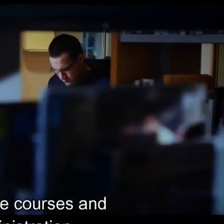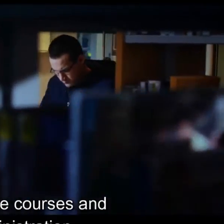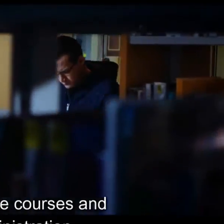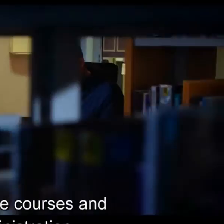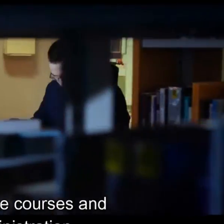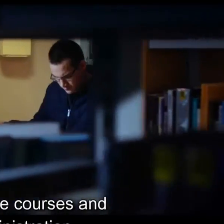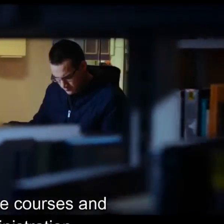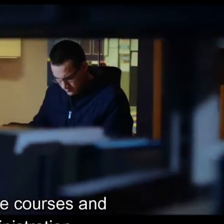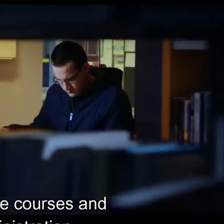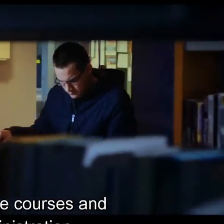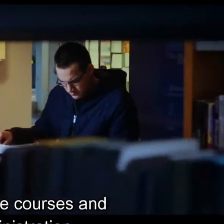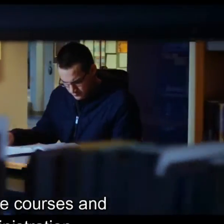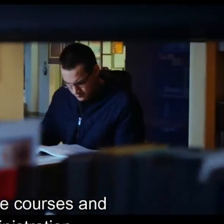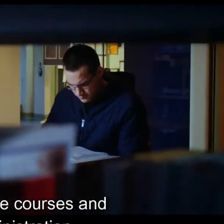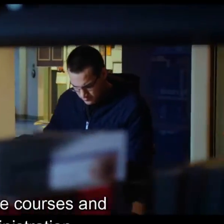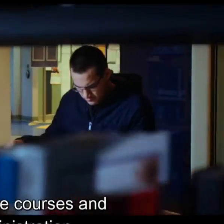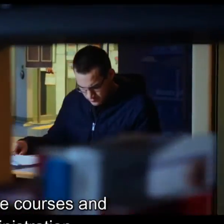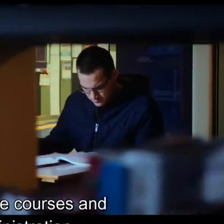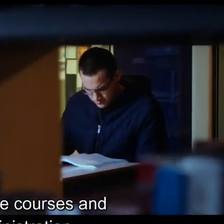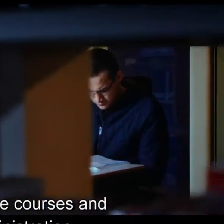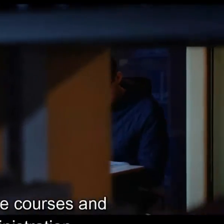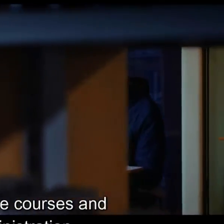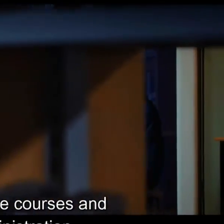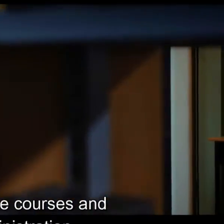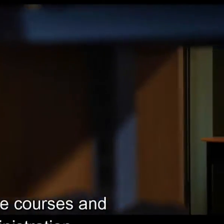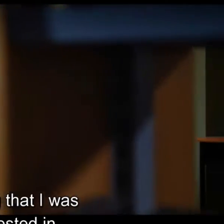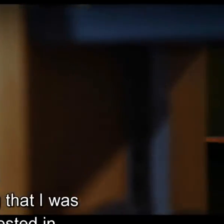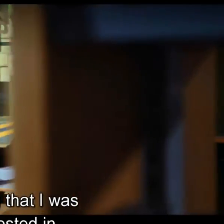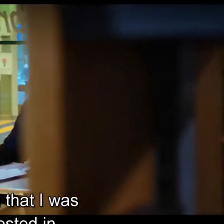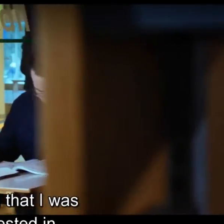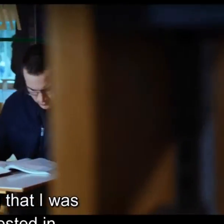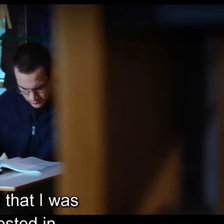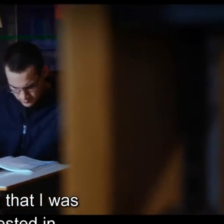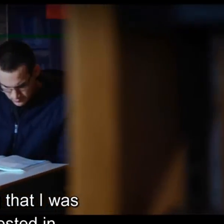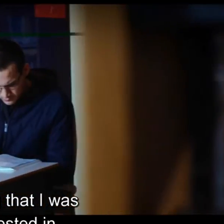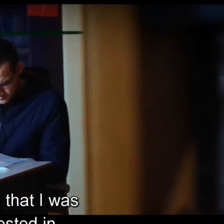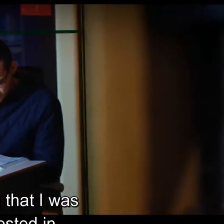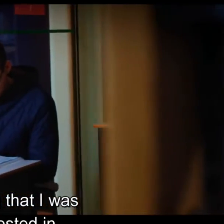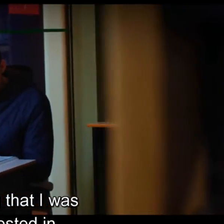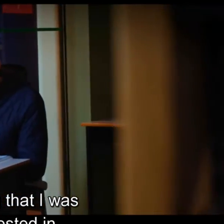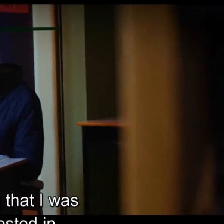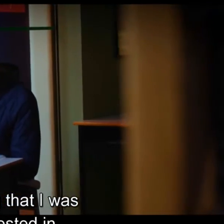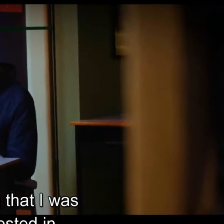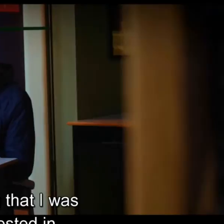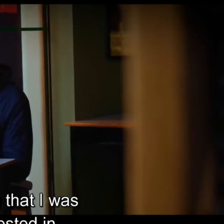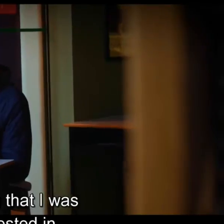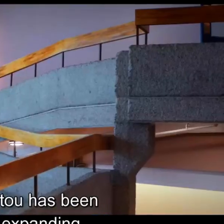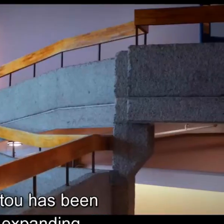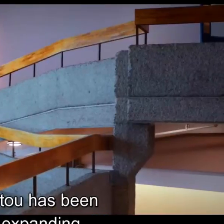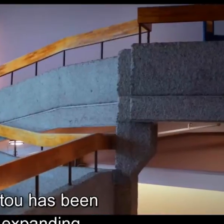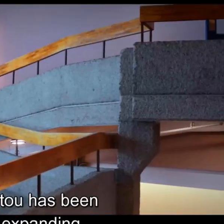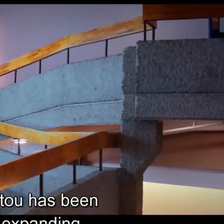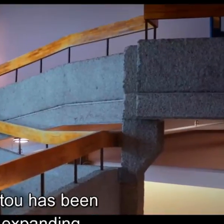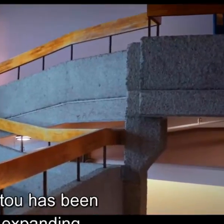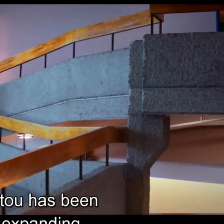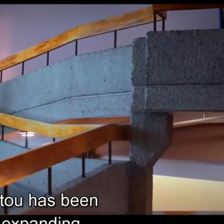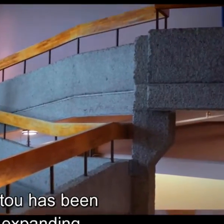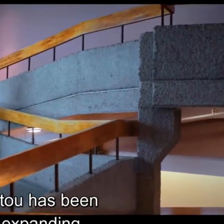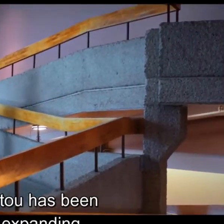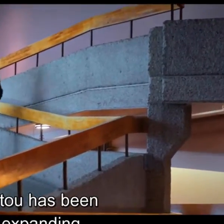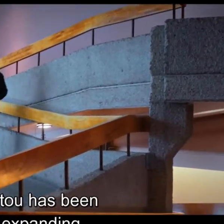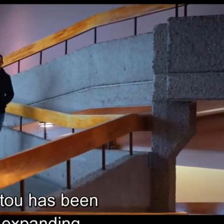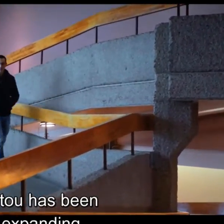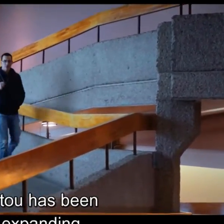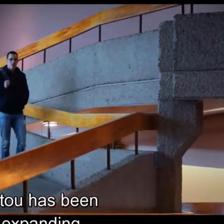I looked through the courses, and business administration was something that I was always interested in. The way Membertou has